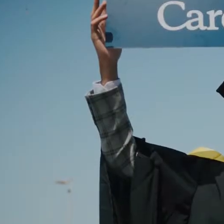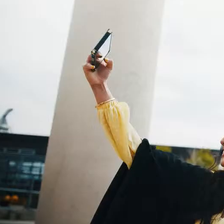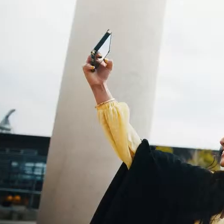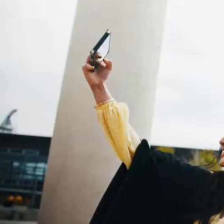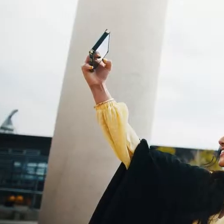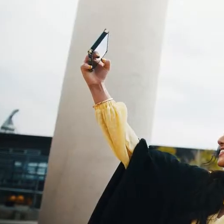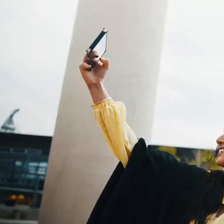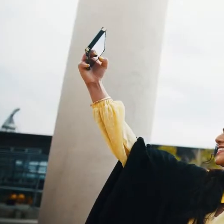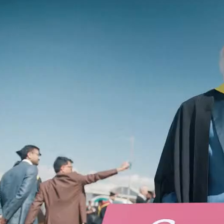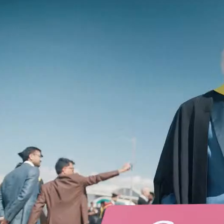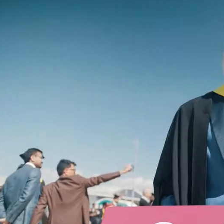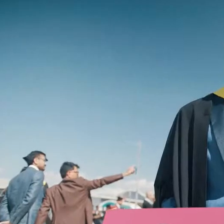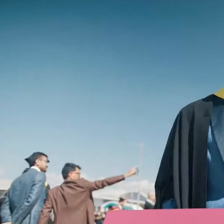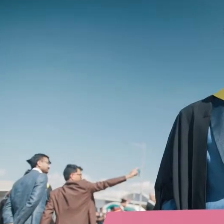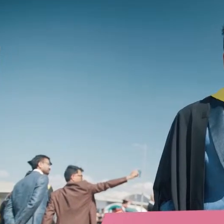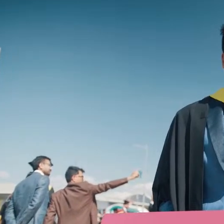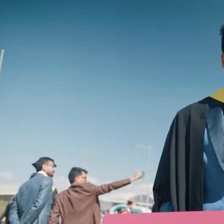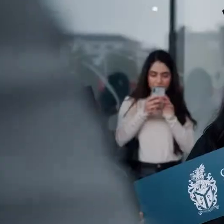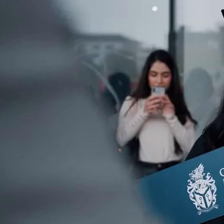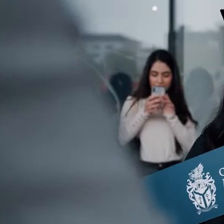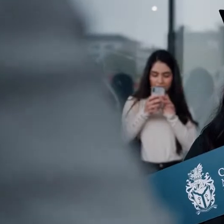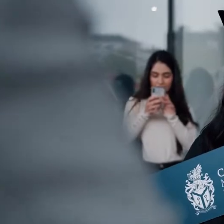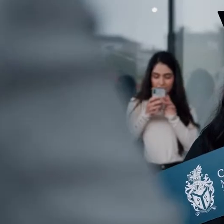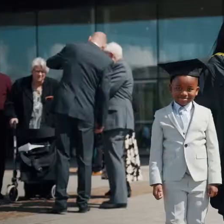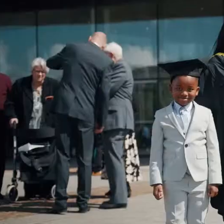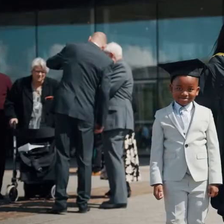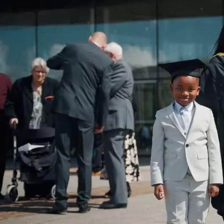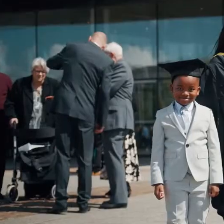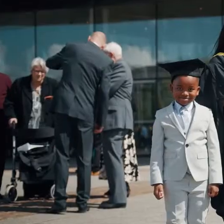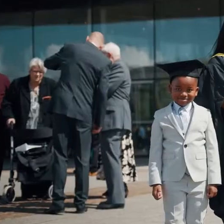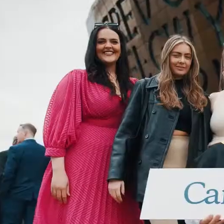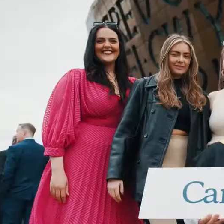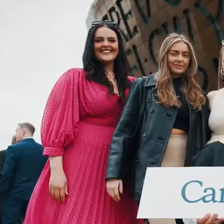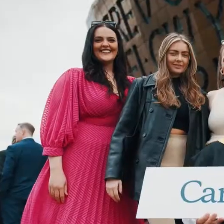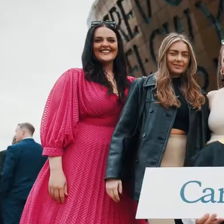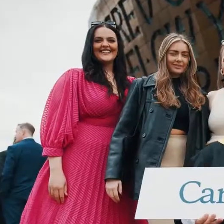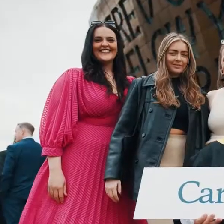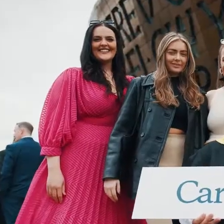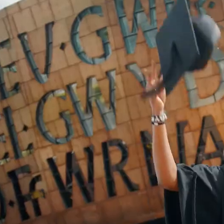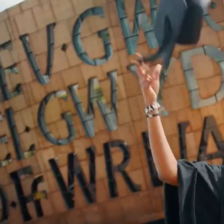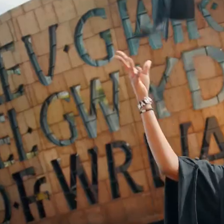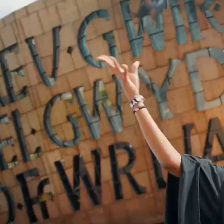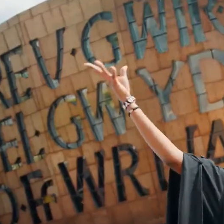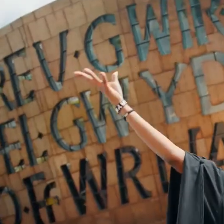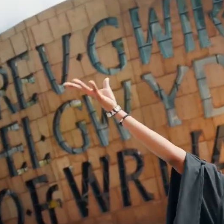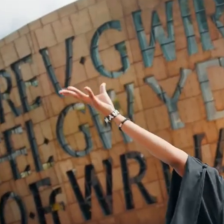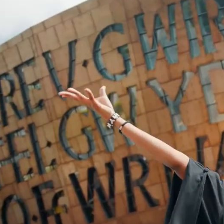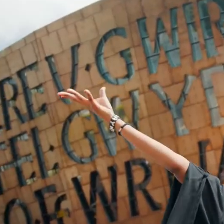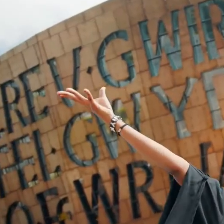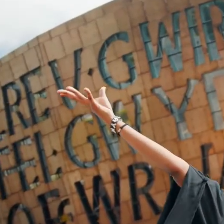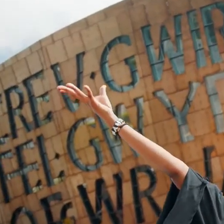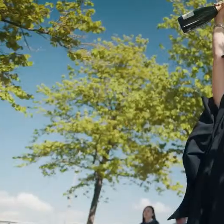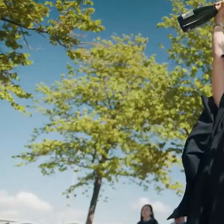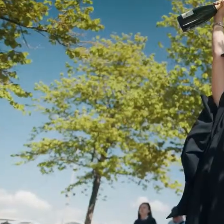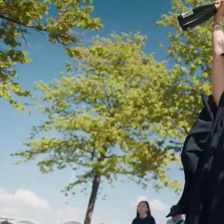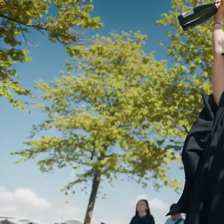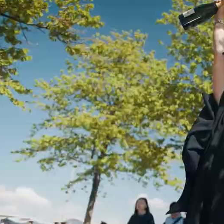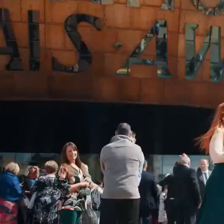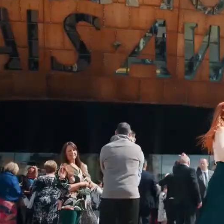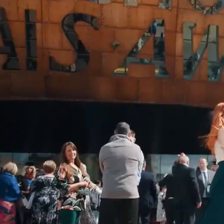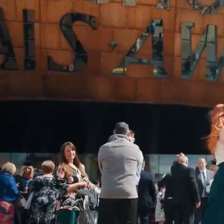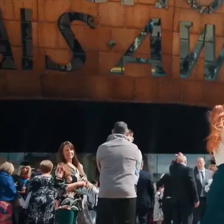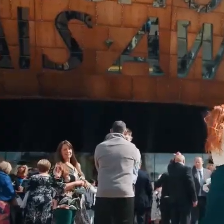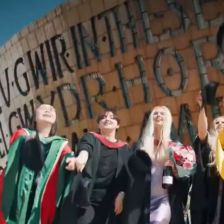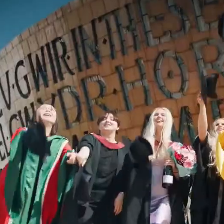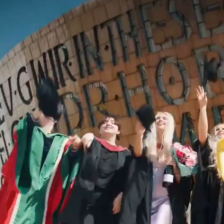glowing. Whatever your aspirations are next, I know you will be flowing, riding the wave of life, reaching higher heights.